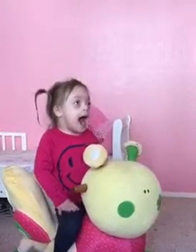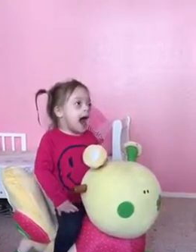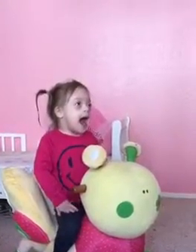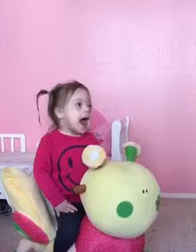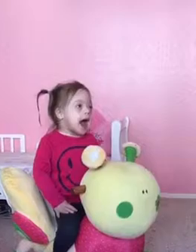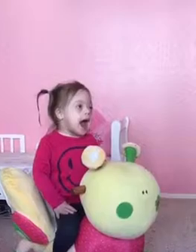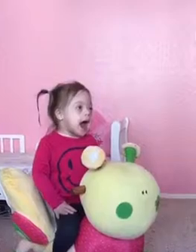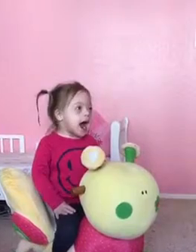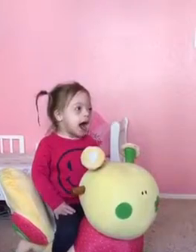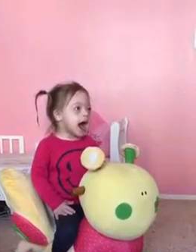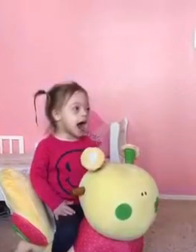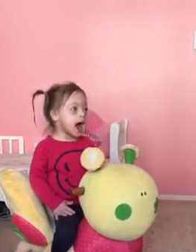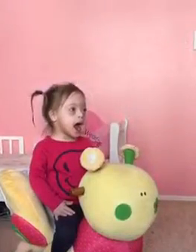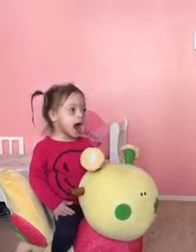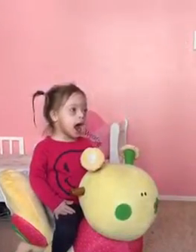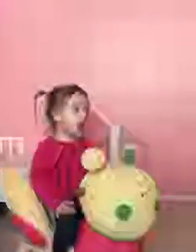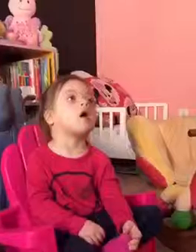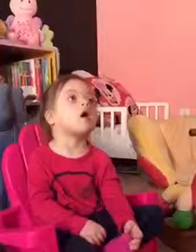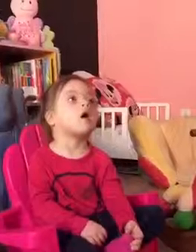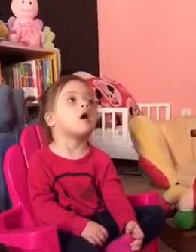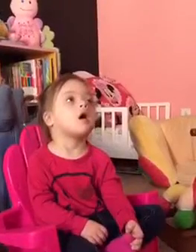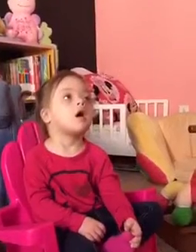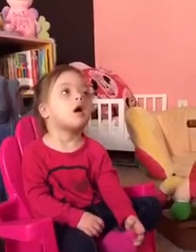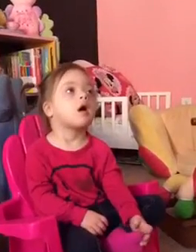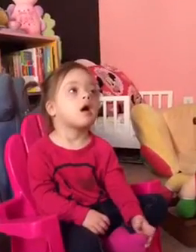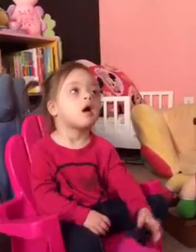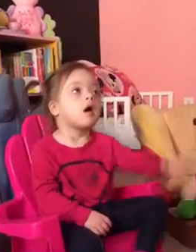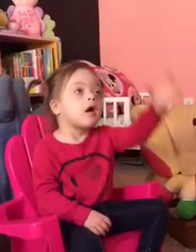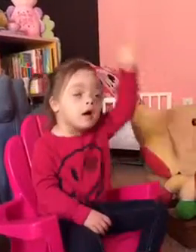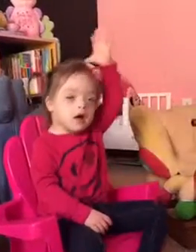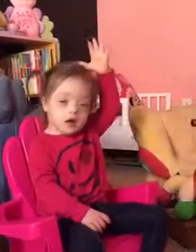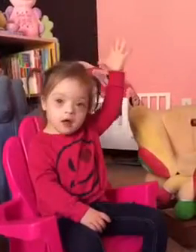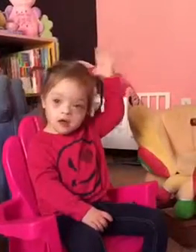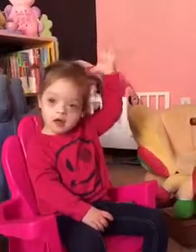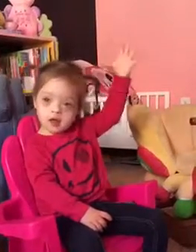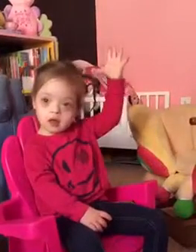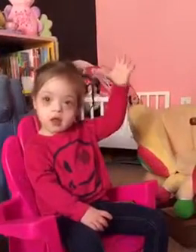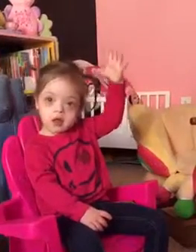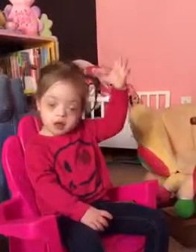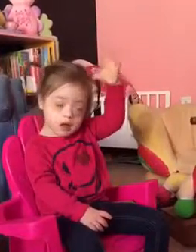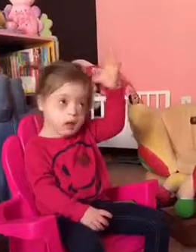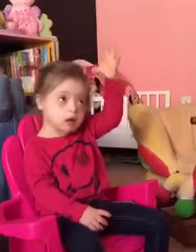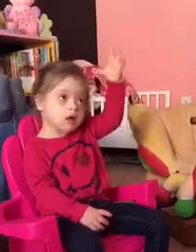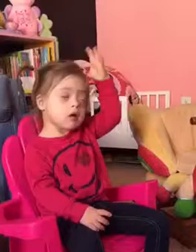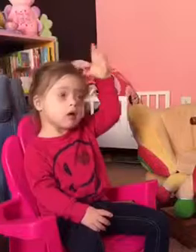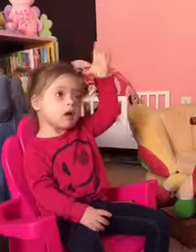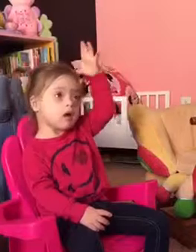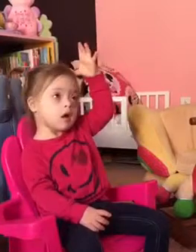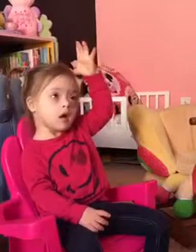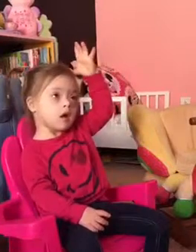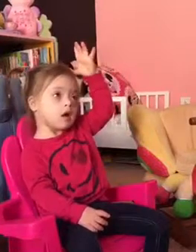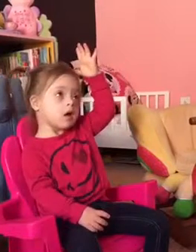the sign for dog Now you try it Dad Good job Dad